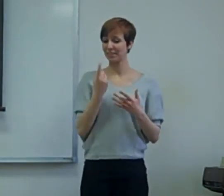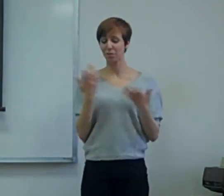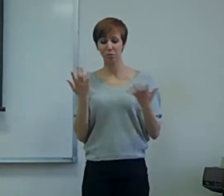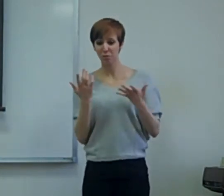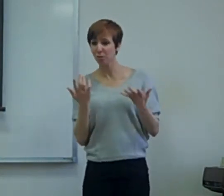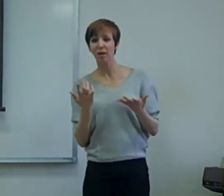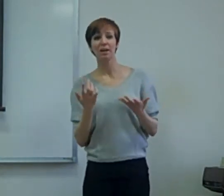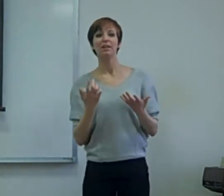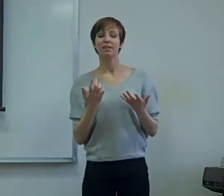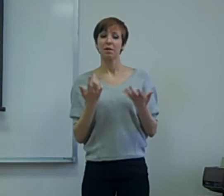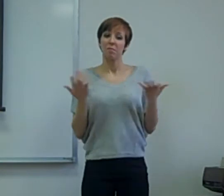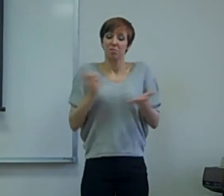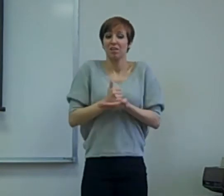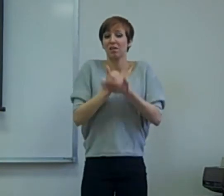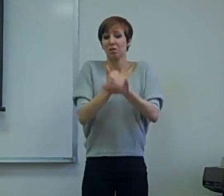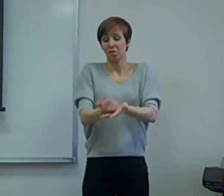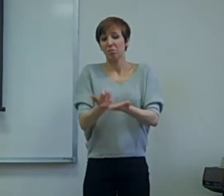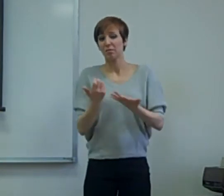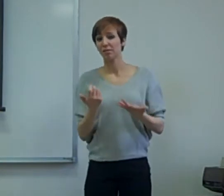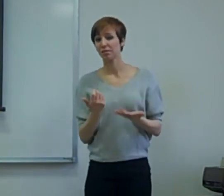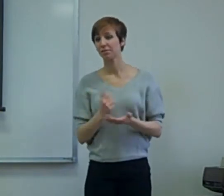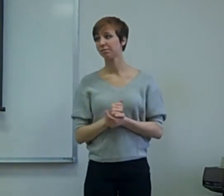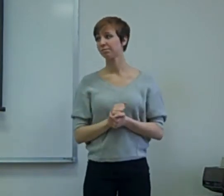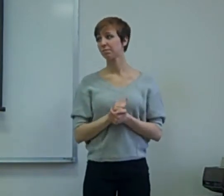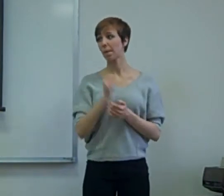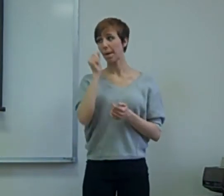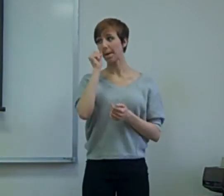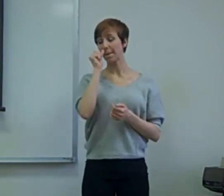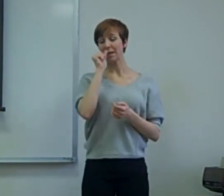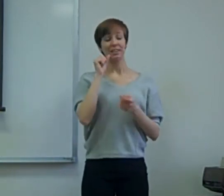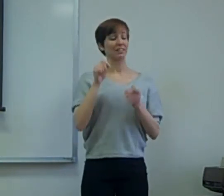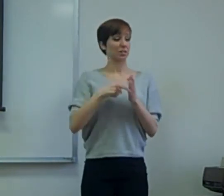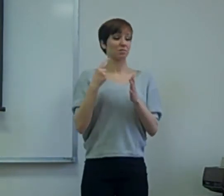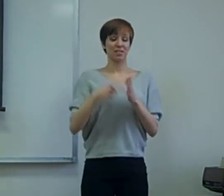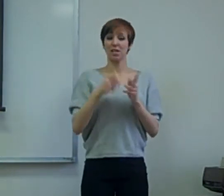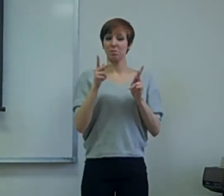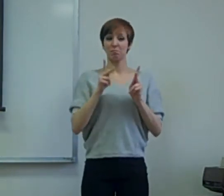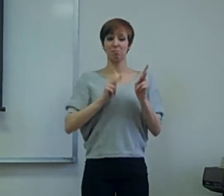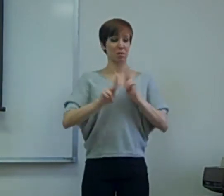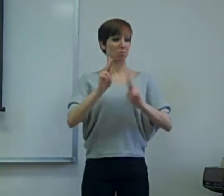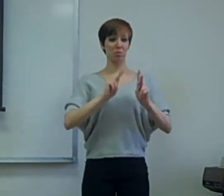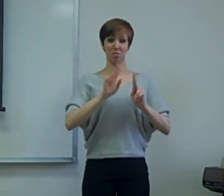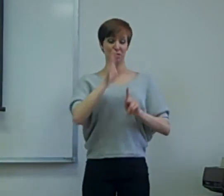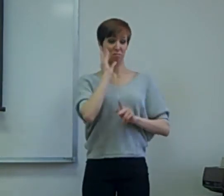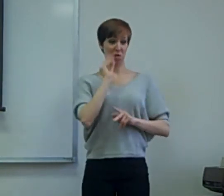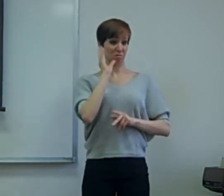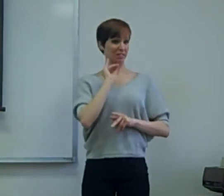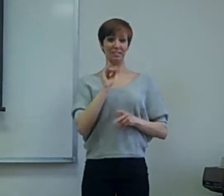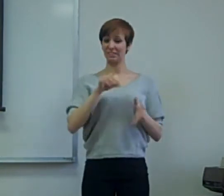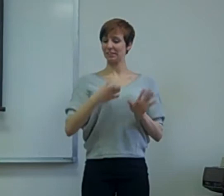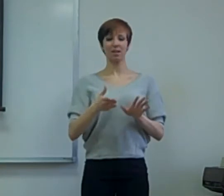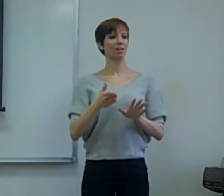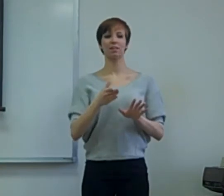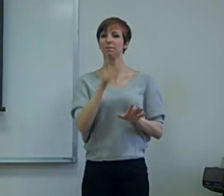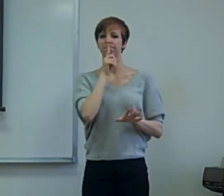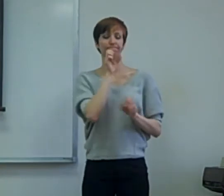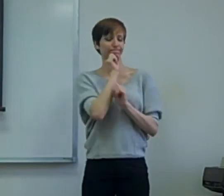talk about it at all, and you probably would know those people. But you know what? If you take the chance and